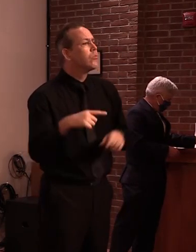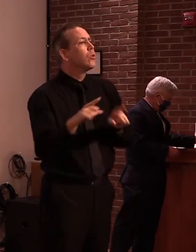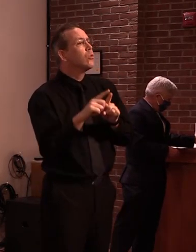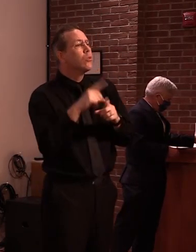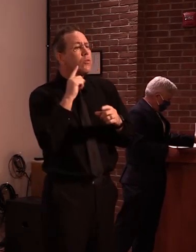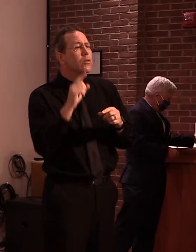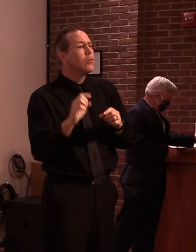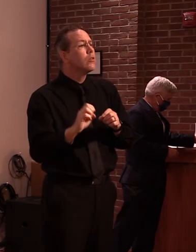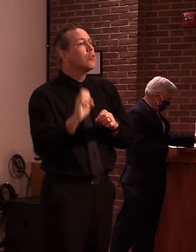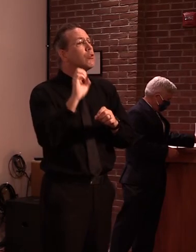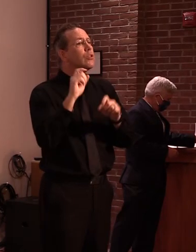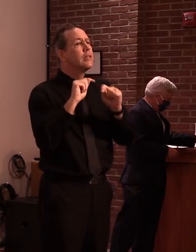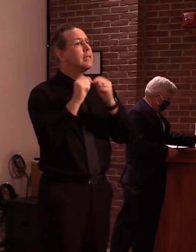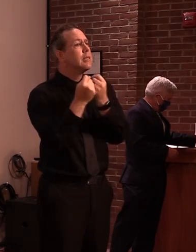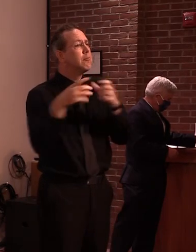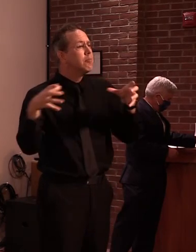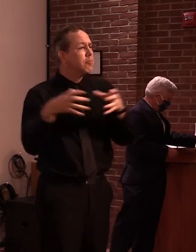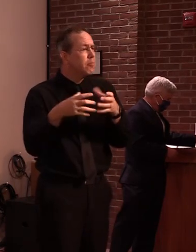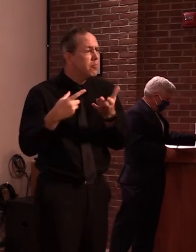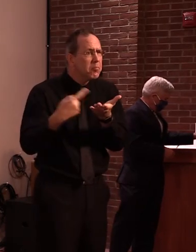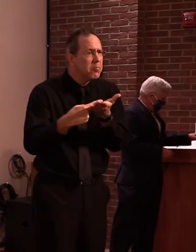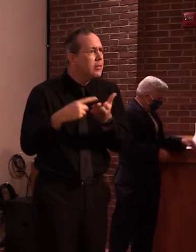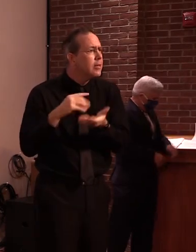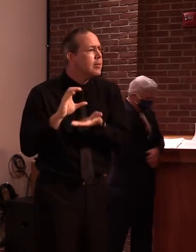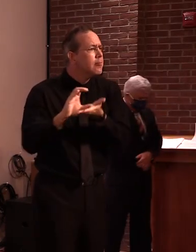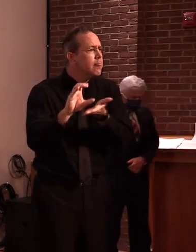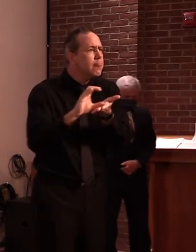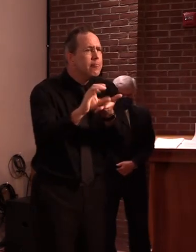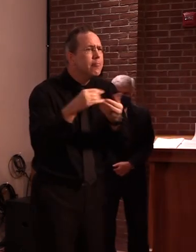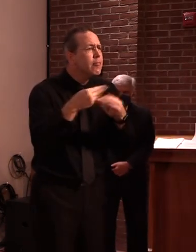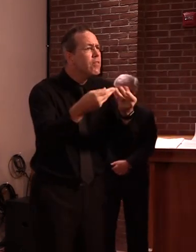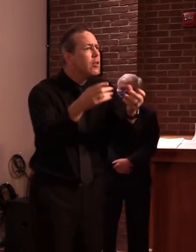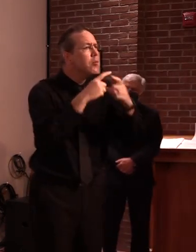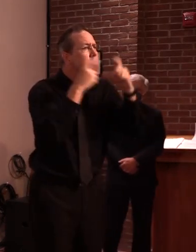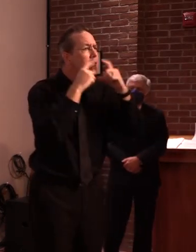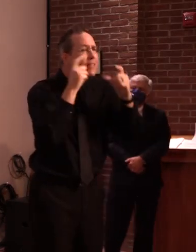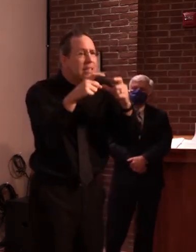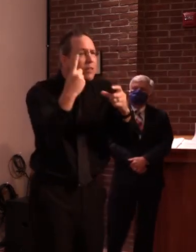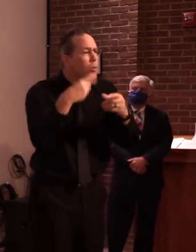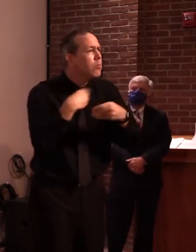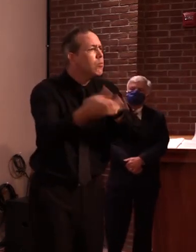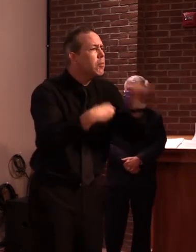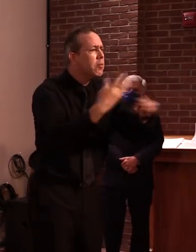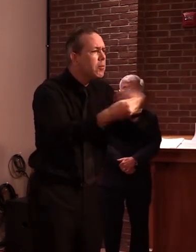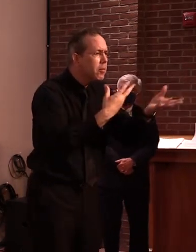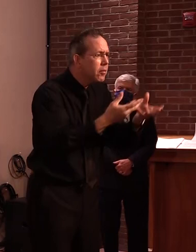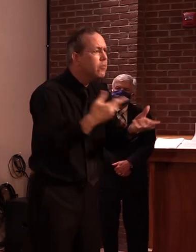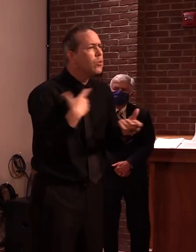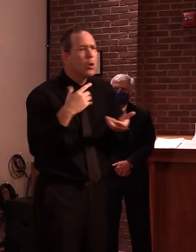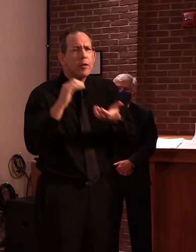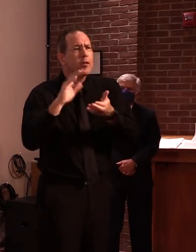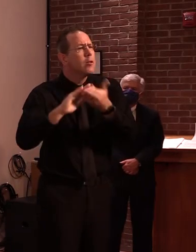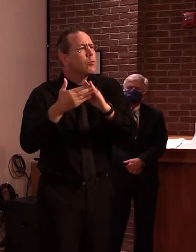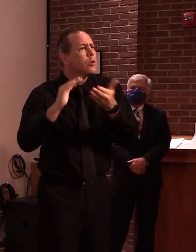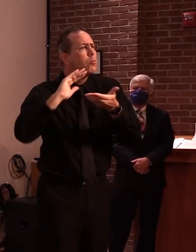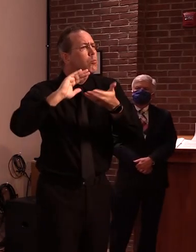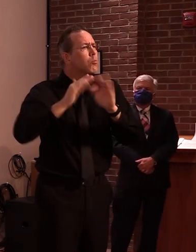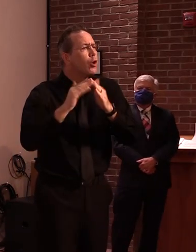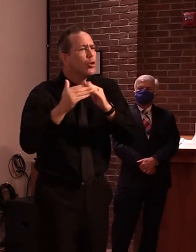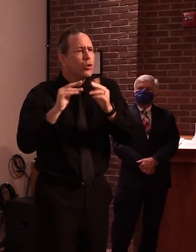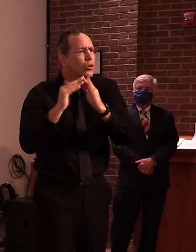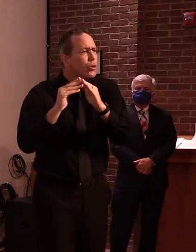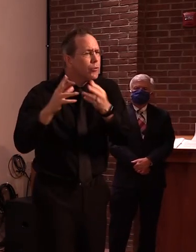free masks to towns, community partners, and local emergency response entities with a goal of distributing